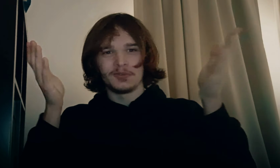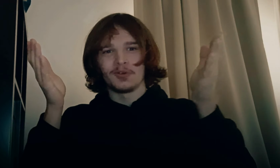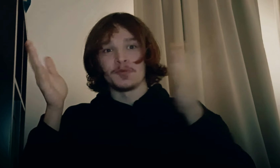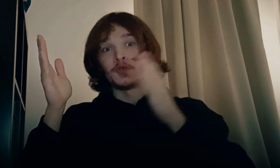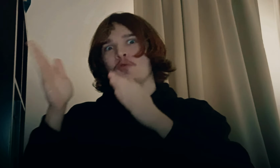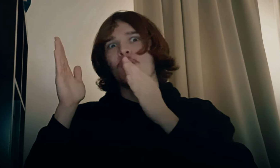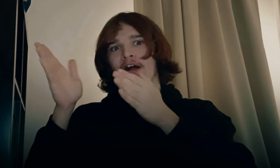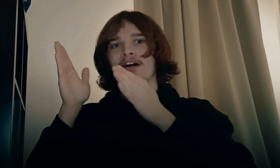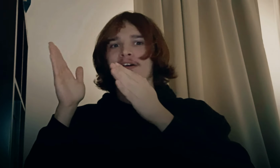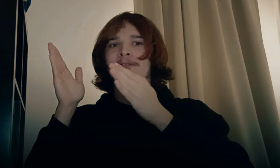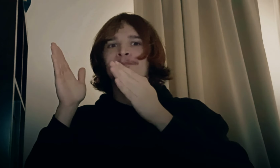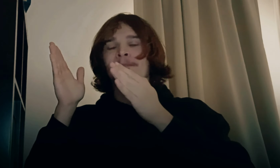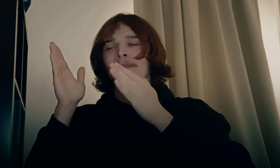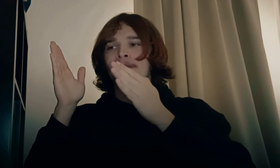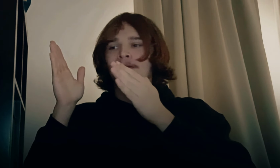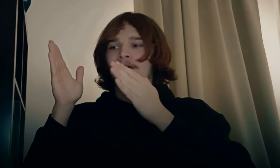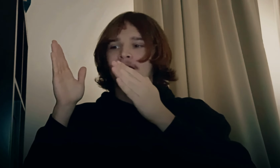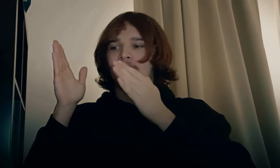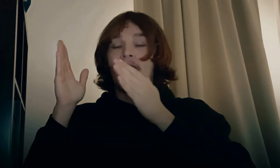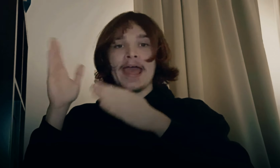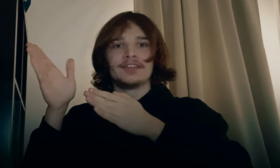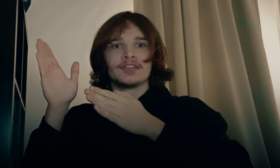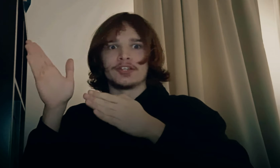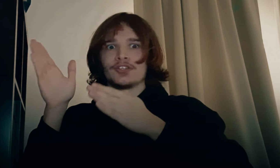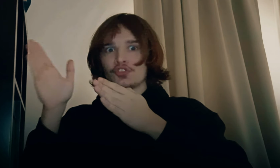know, you are angry, so